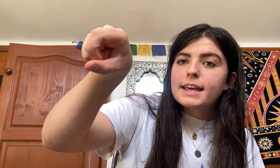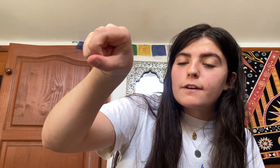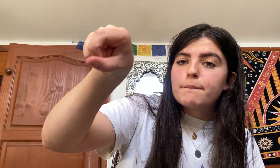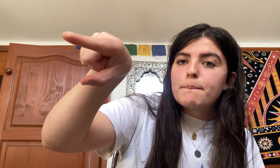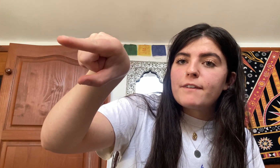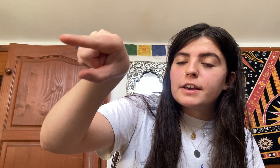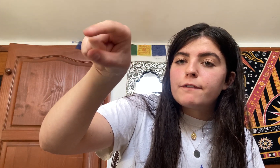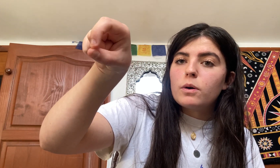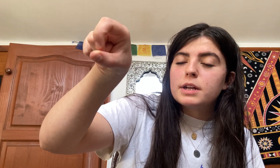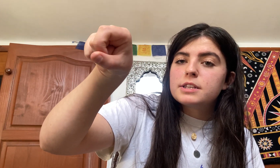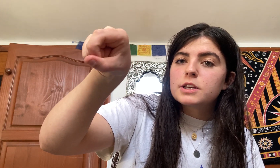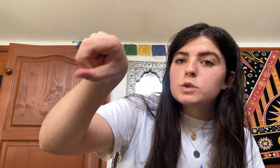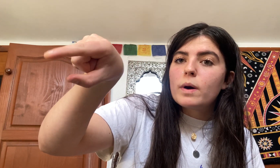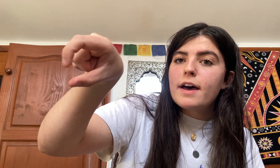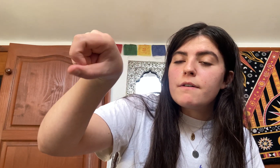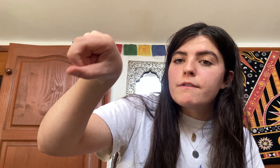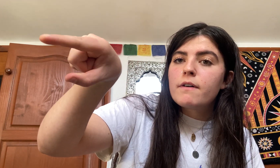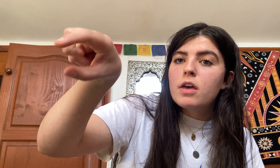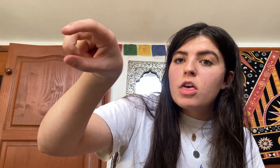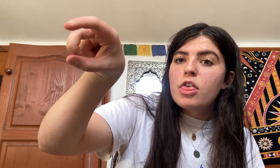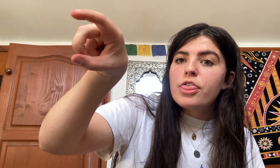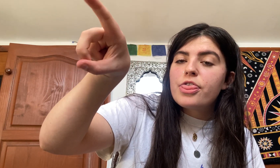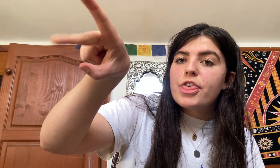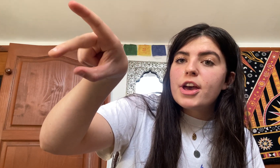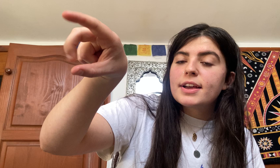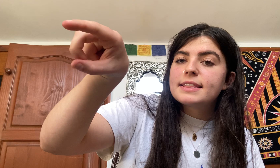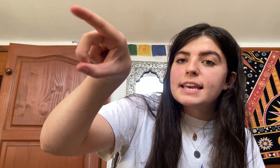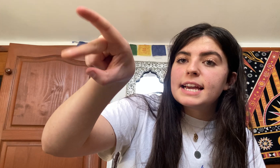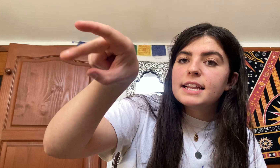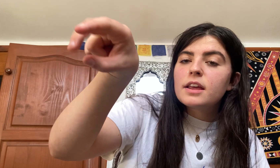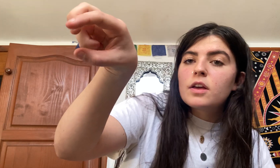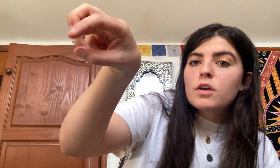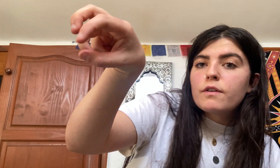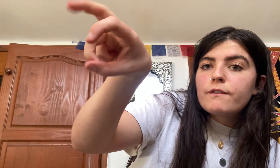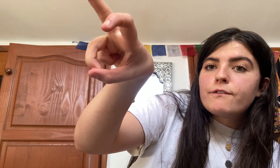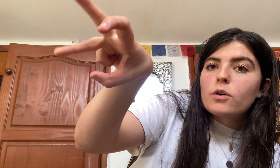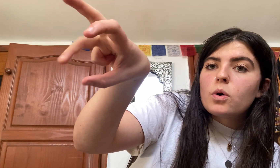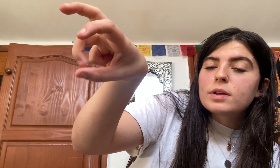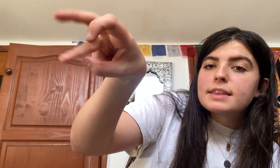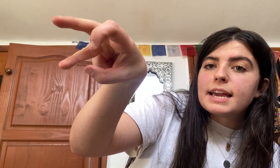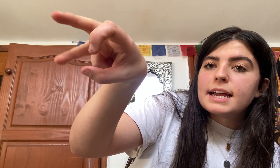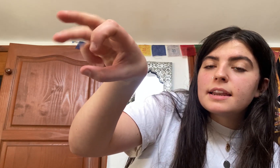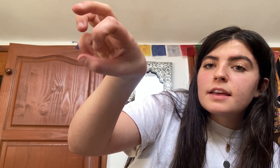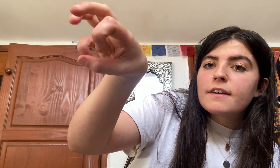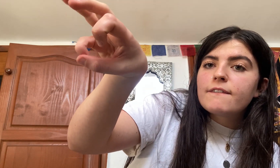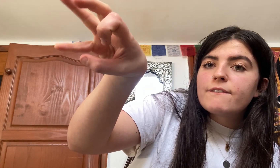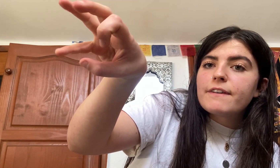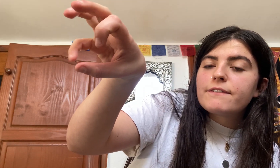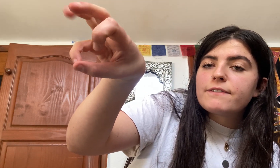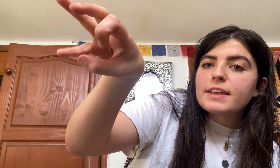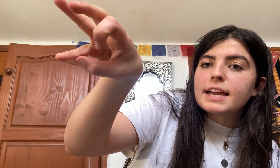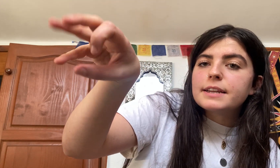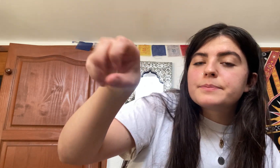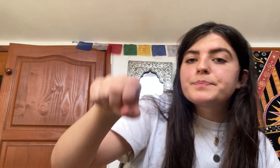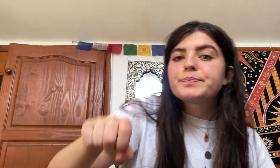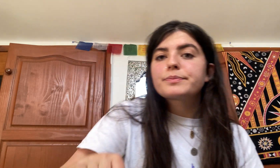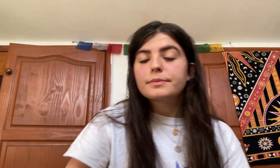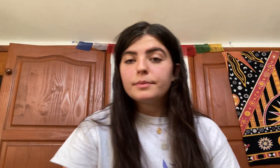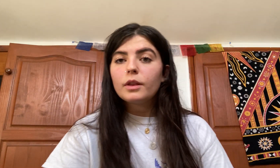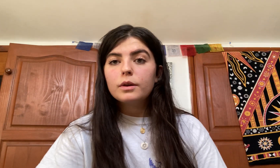your finger forward. So that's 12, 13, 14, 15. Do